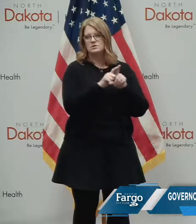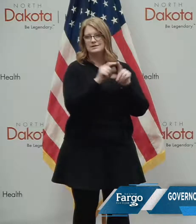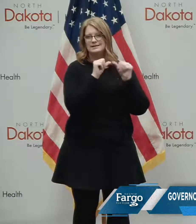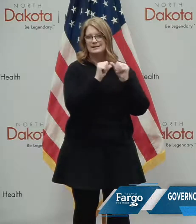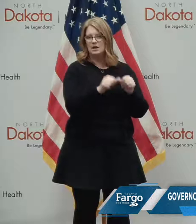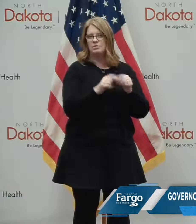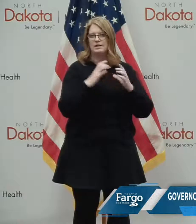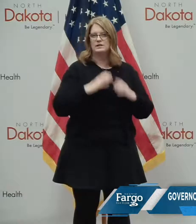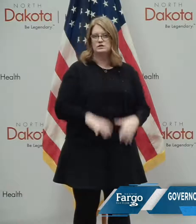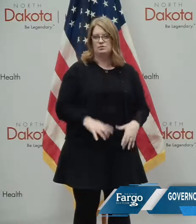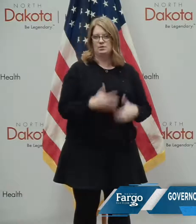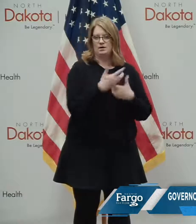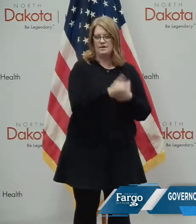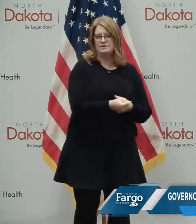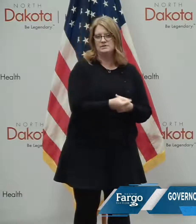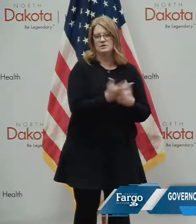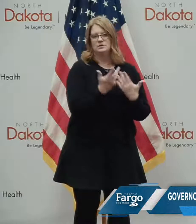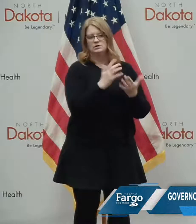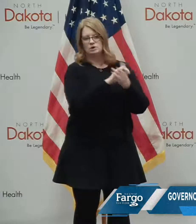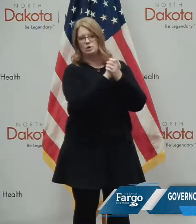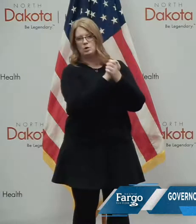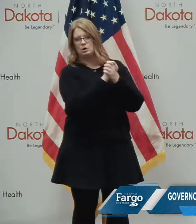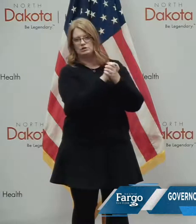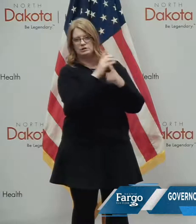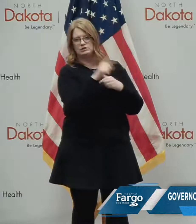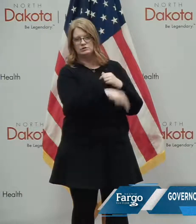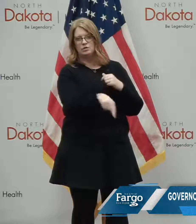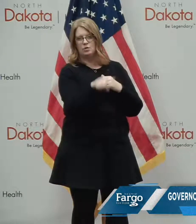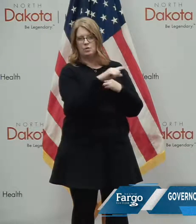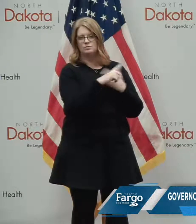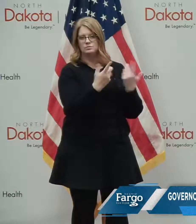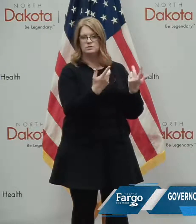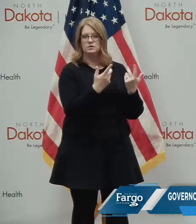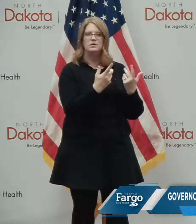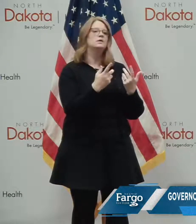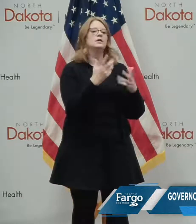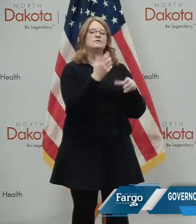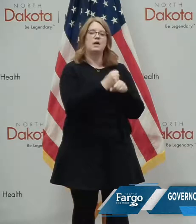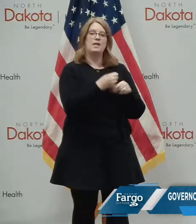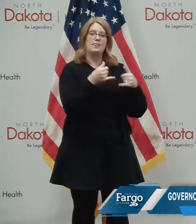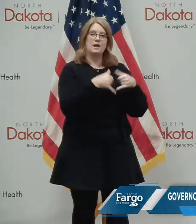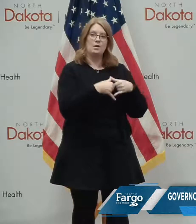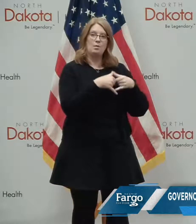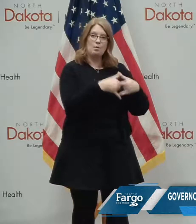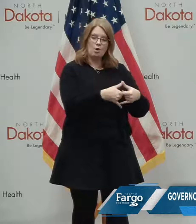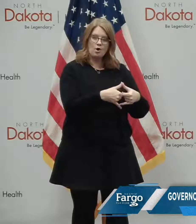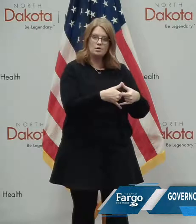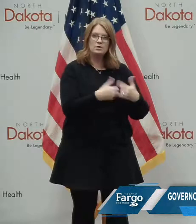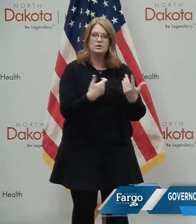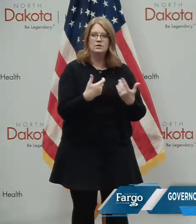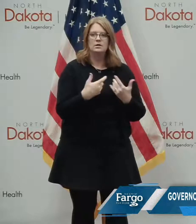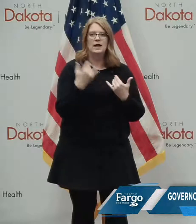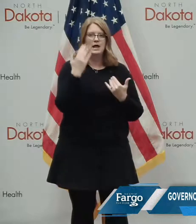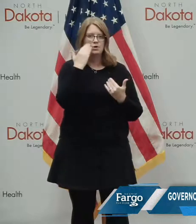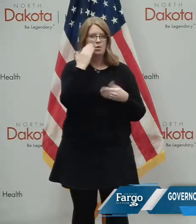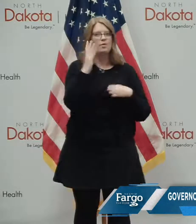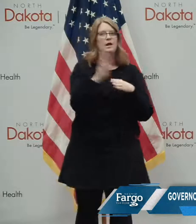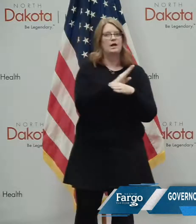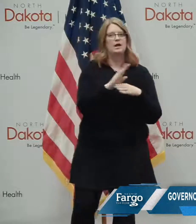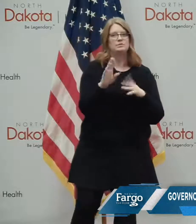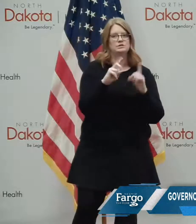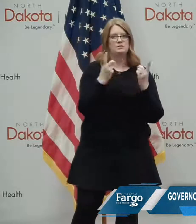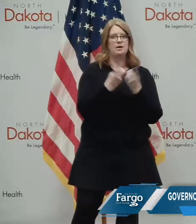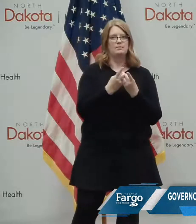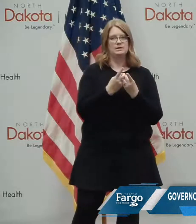So congratulations to those that have received their award, and if you haven't yet, I know the Commerce Department is staffed up and